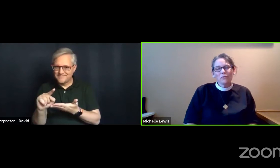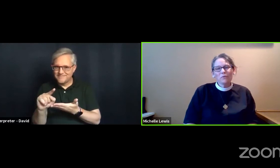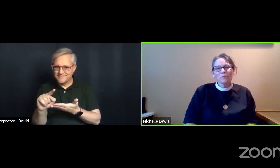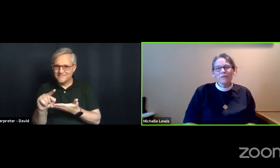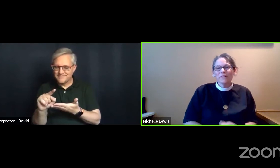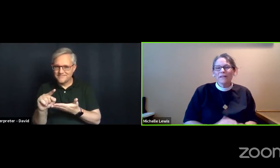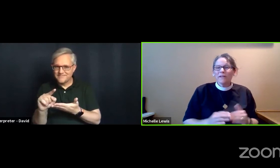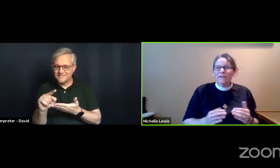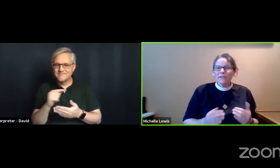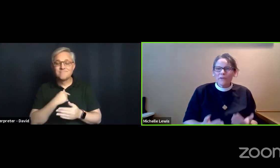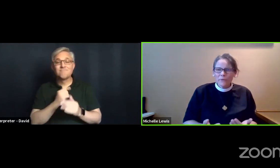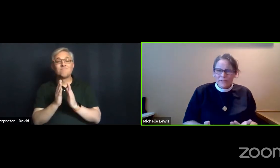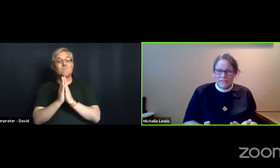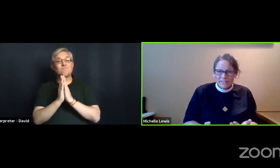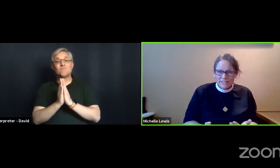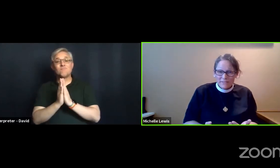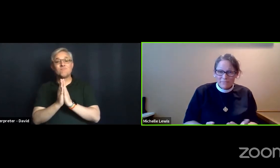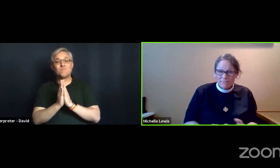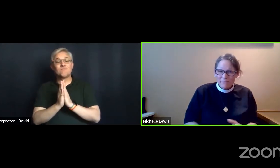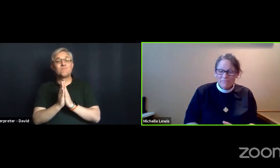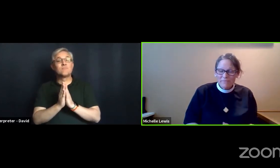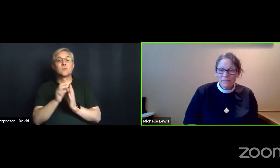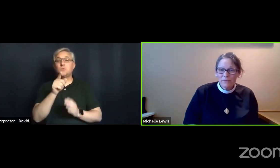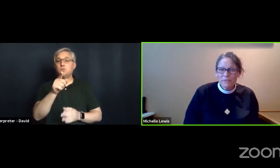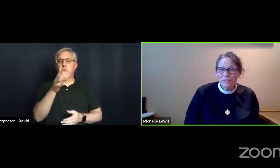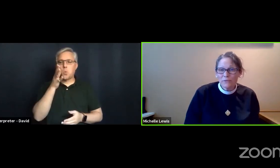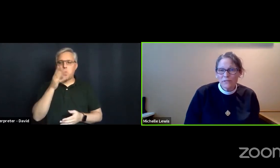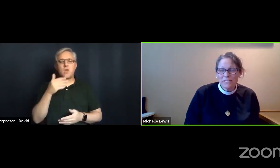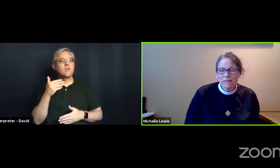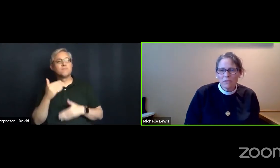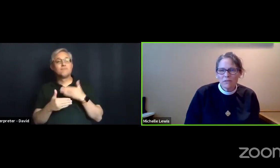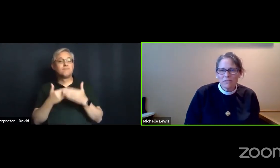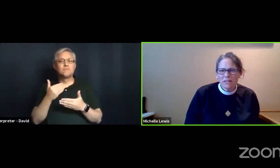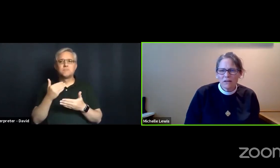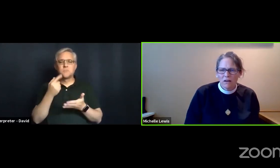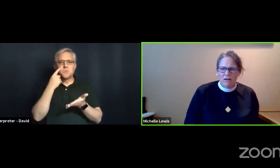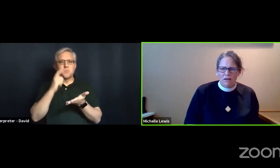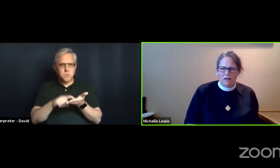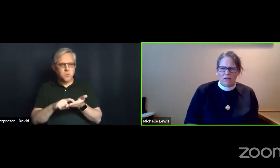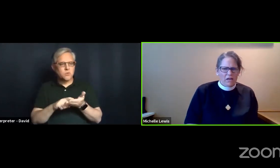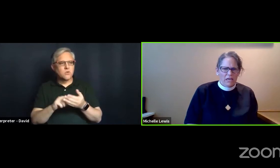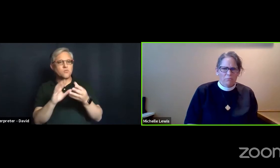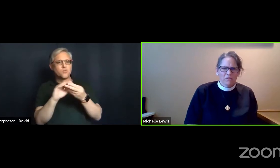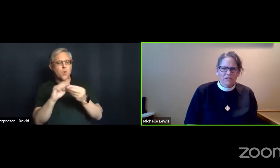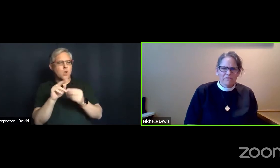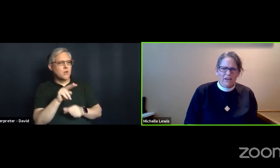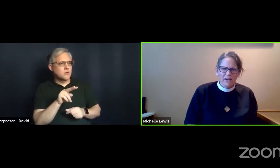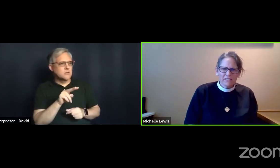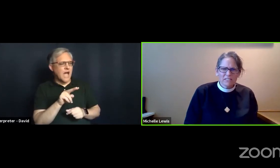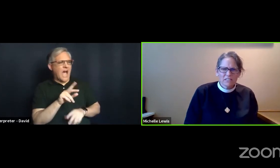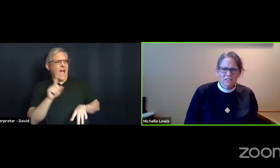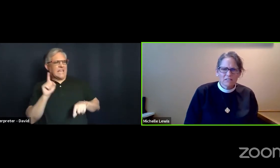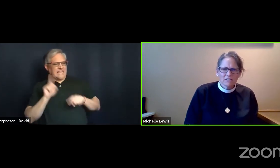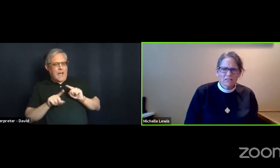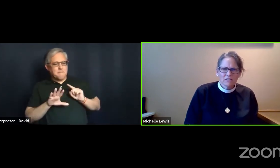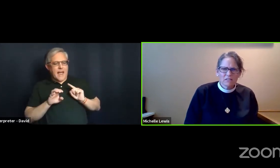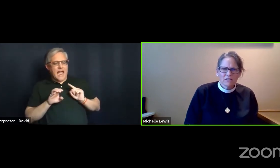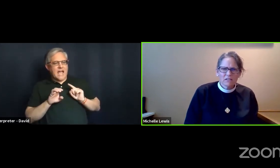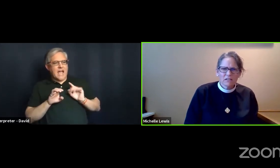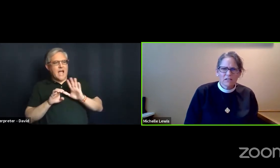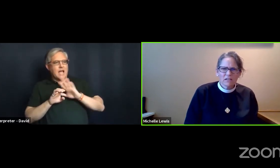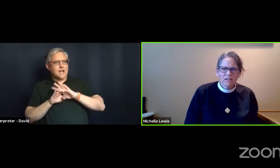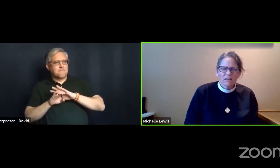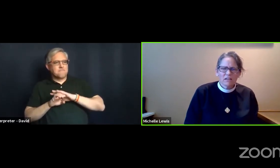that you will notice those stories that make you say, "I can't believe that."